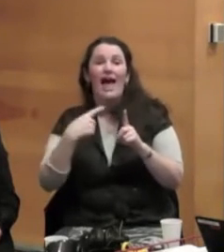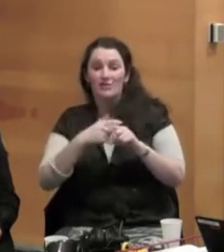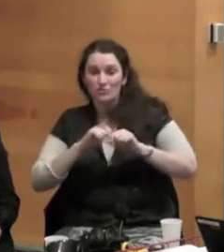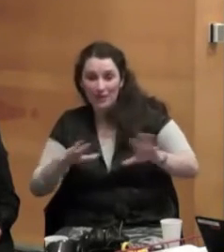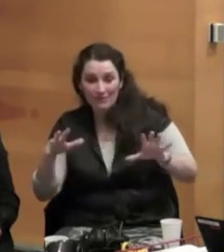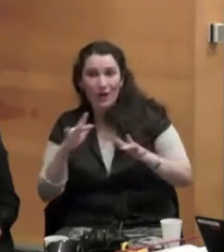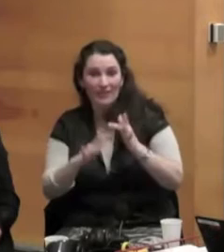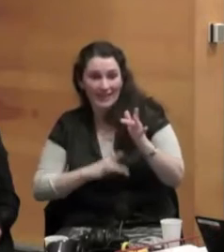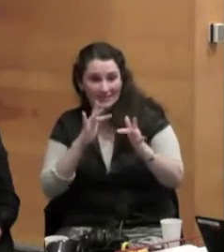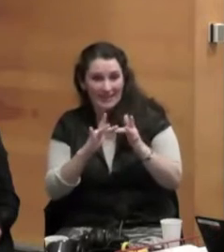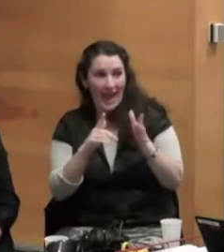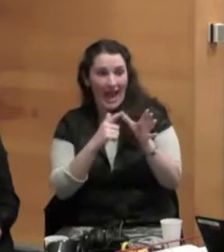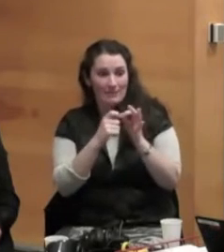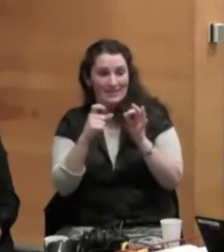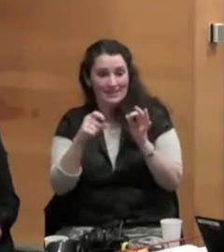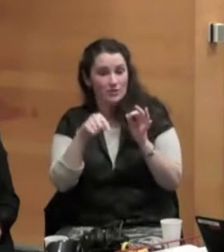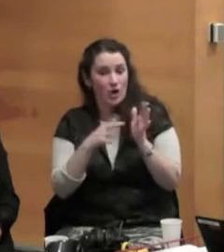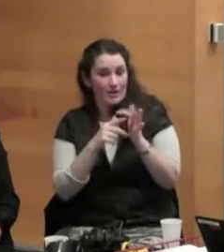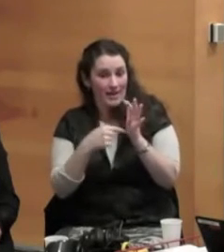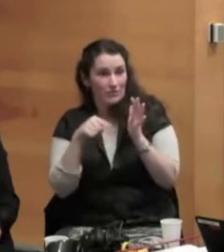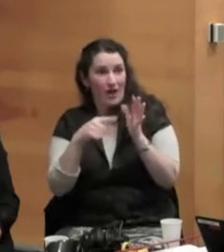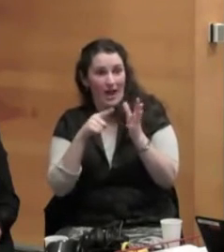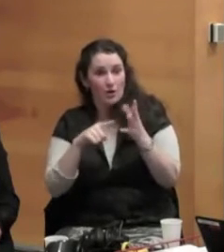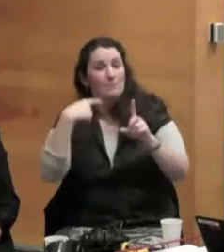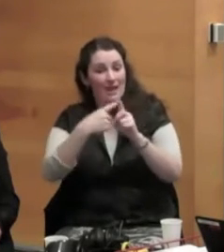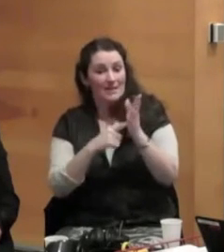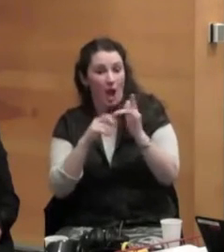at abc.net.au/Melbourne and at